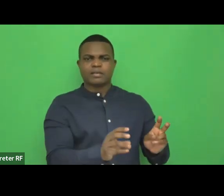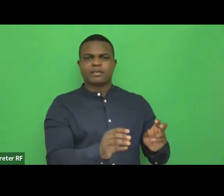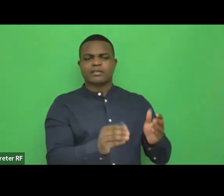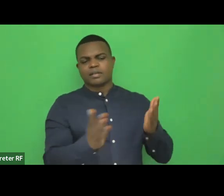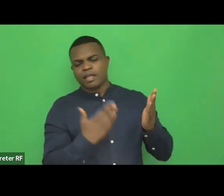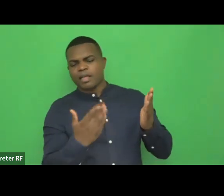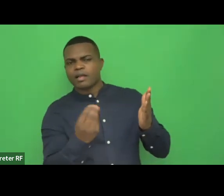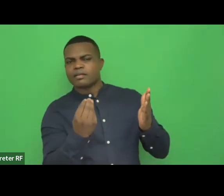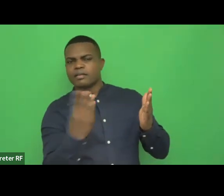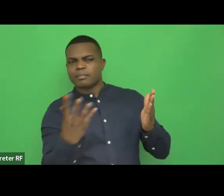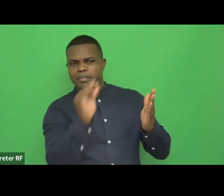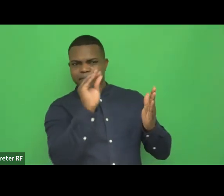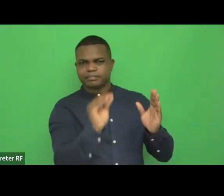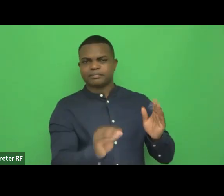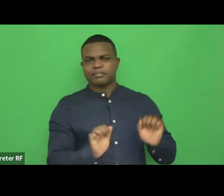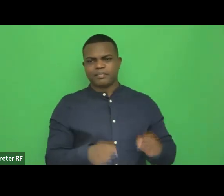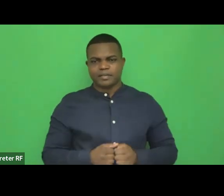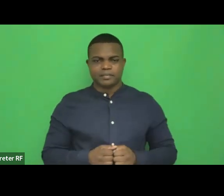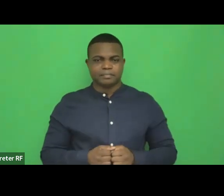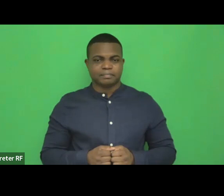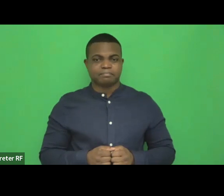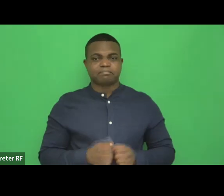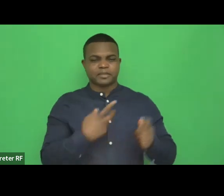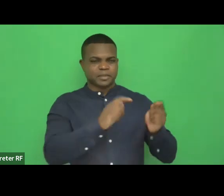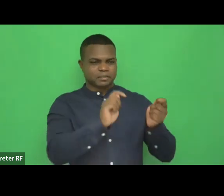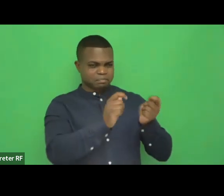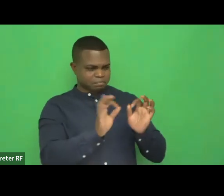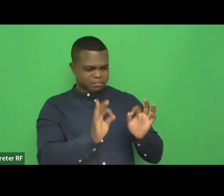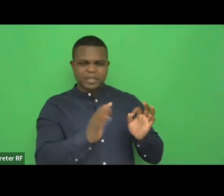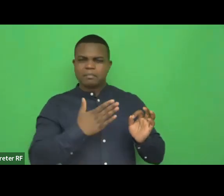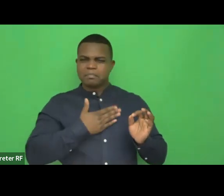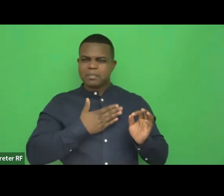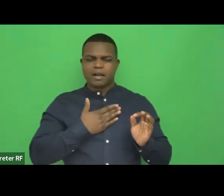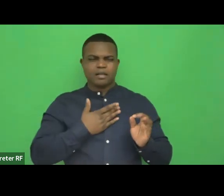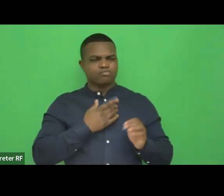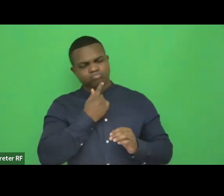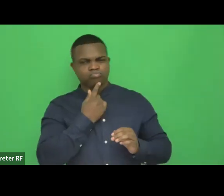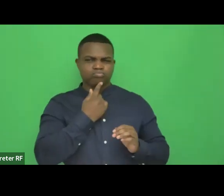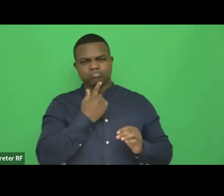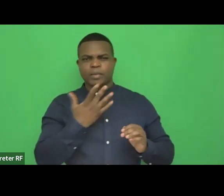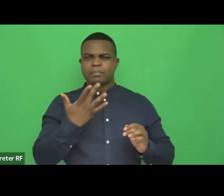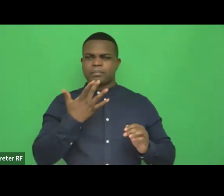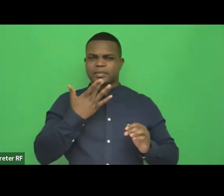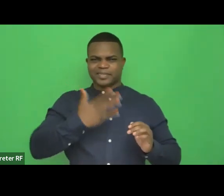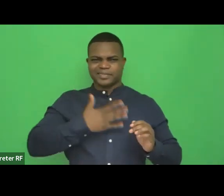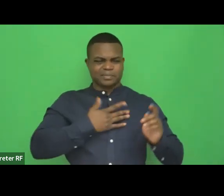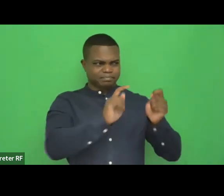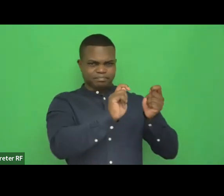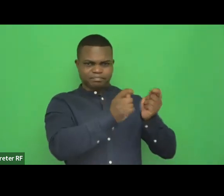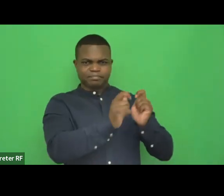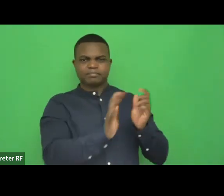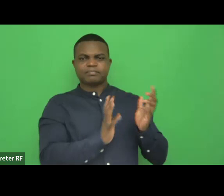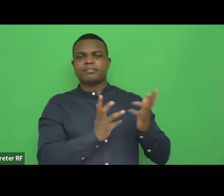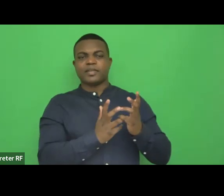now I'm just going to click the OK button, and it will make my EPUB for me. So this is, to say again, a